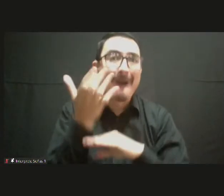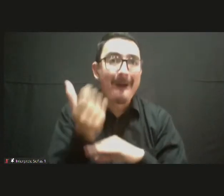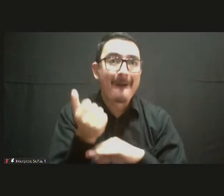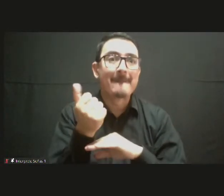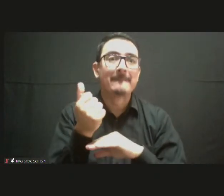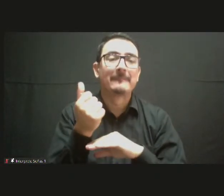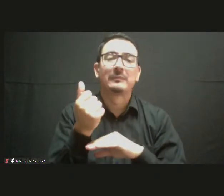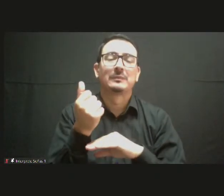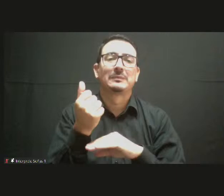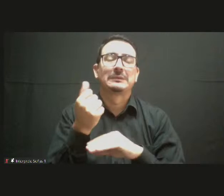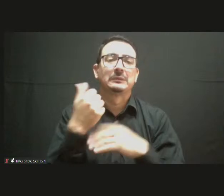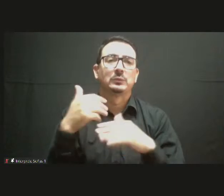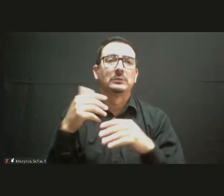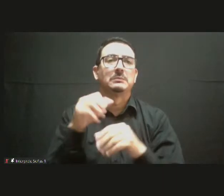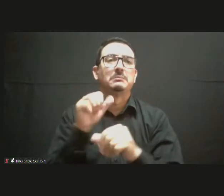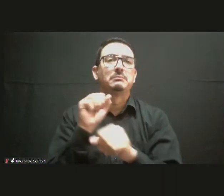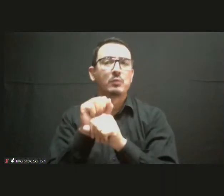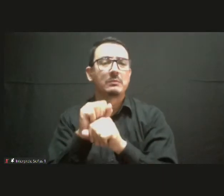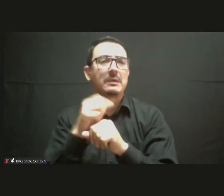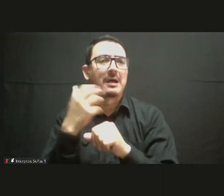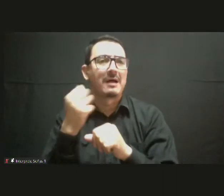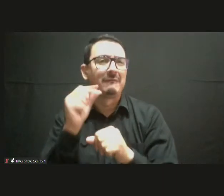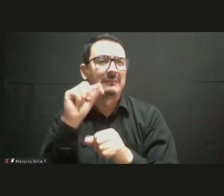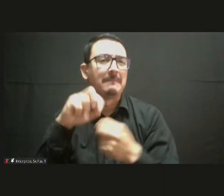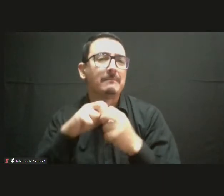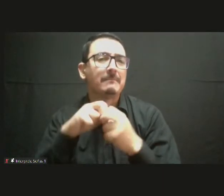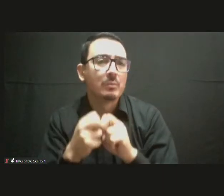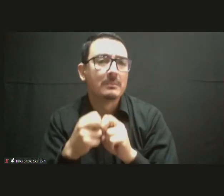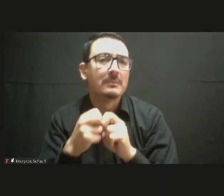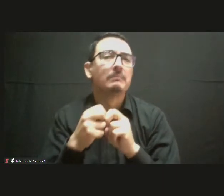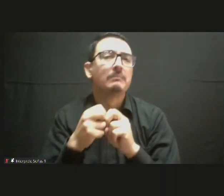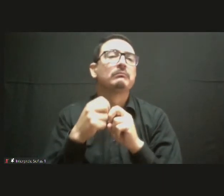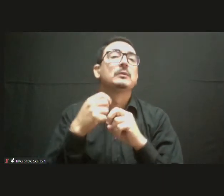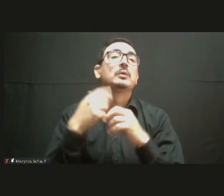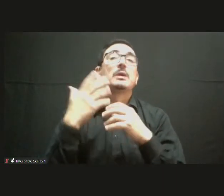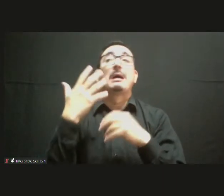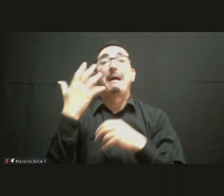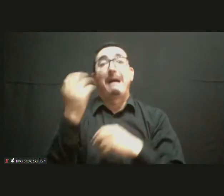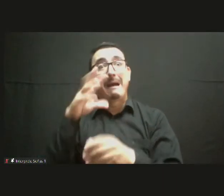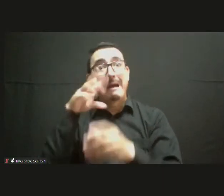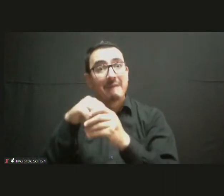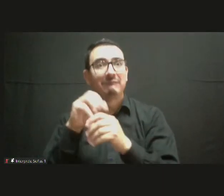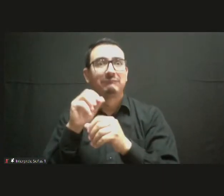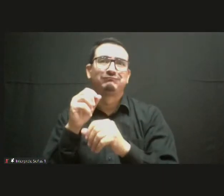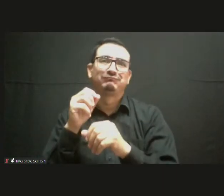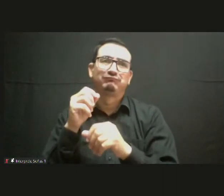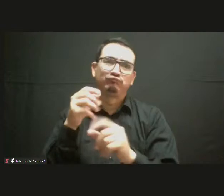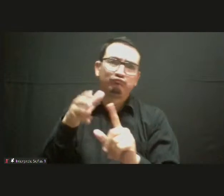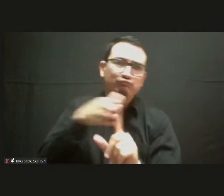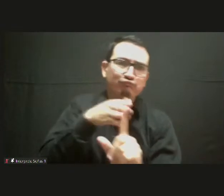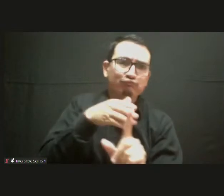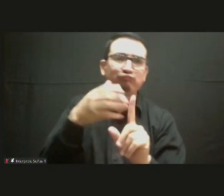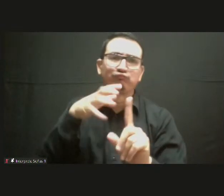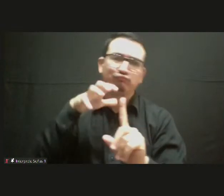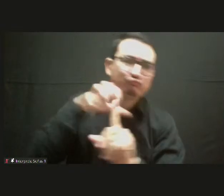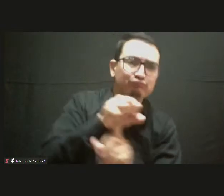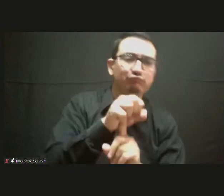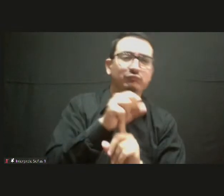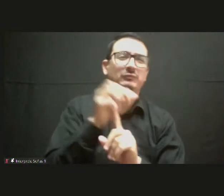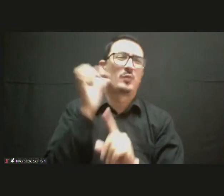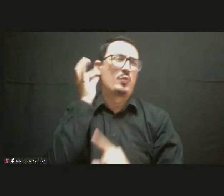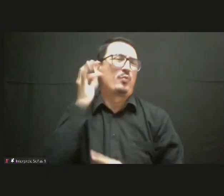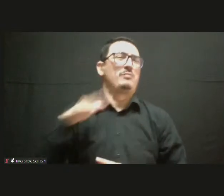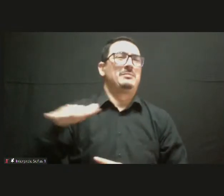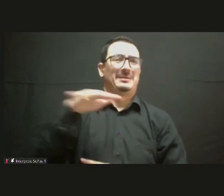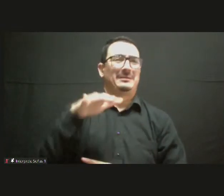violence are some of the main barriers to women's empowerment in the regional tourism sector. The report also contains